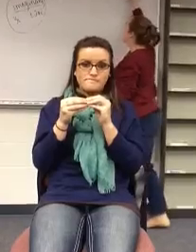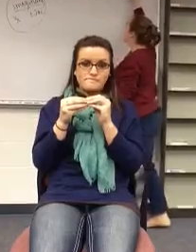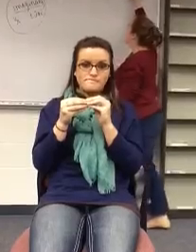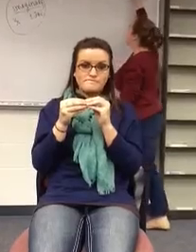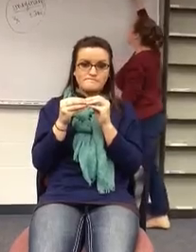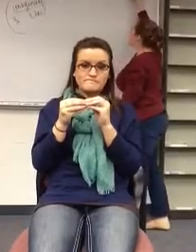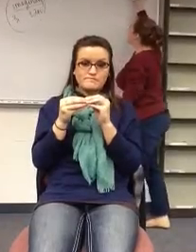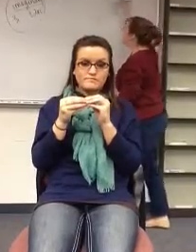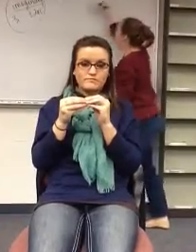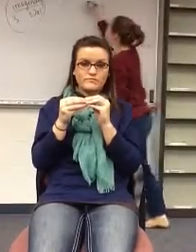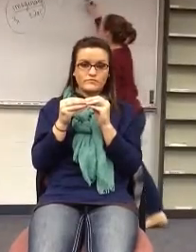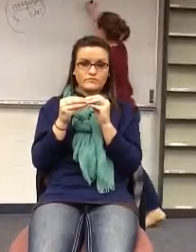of real and imaginary.